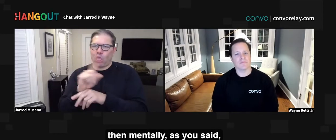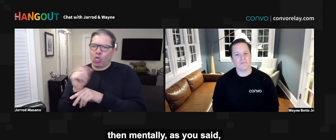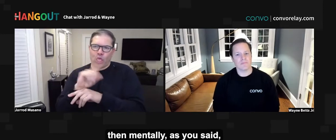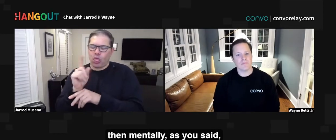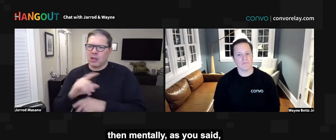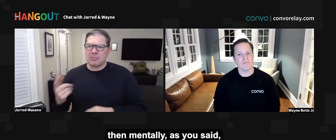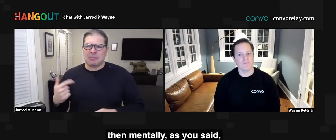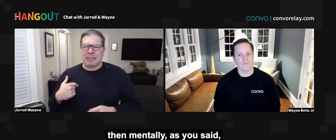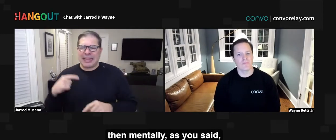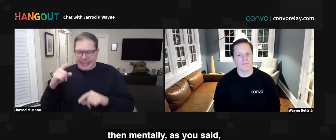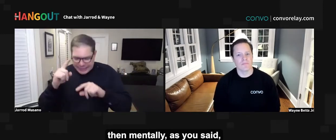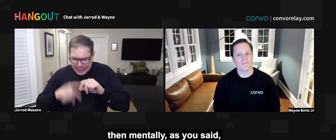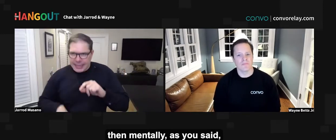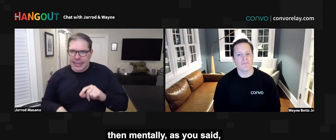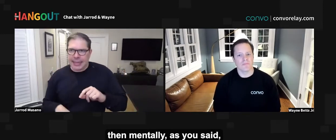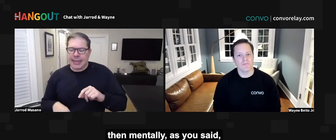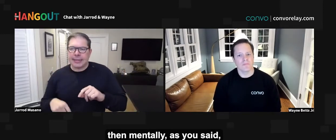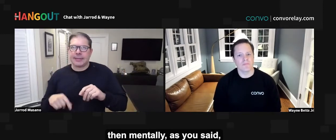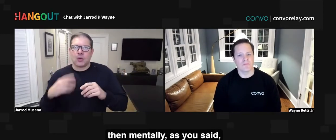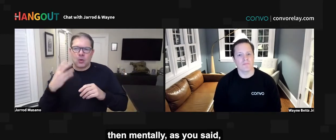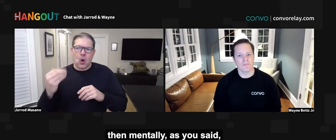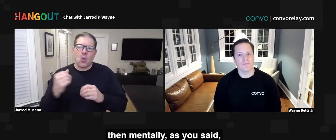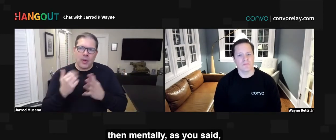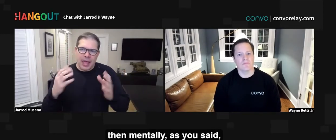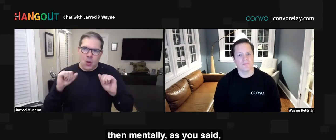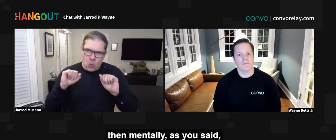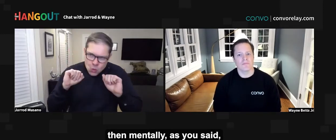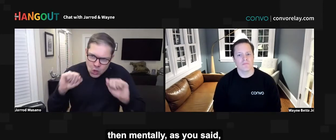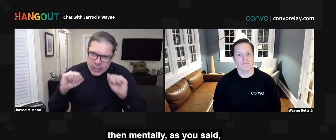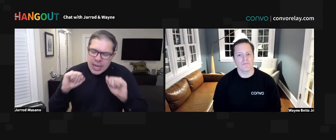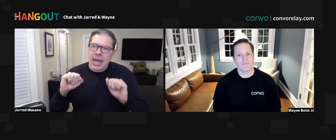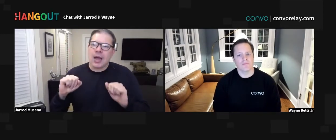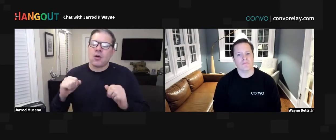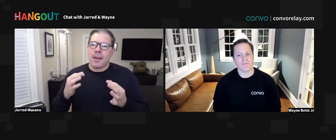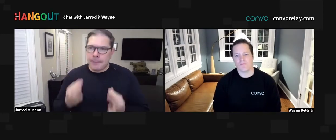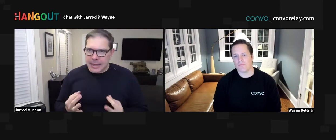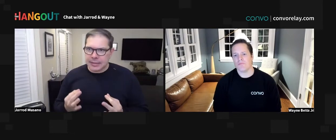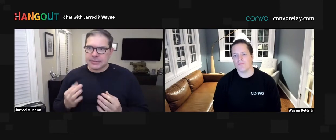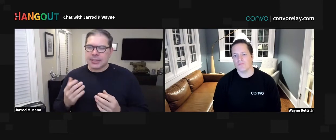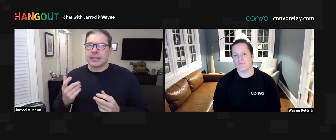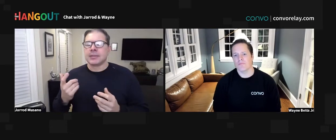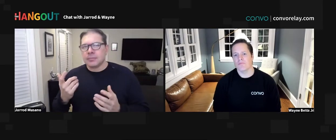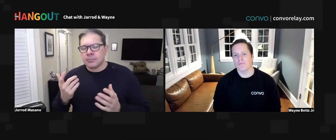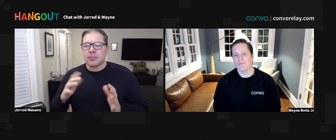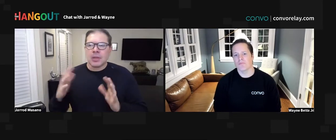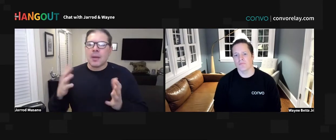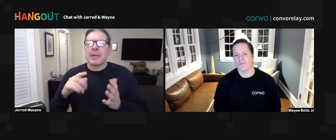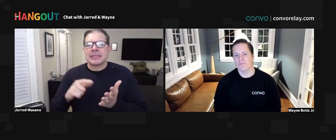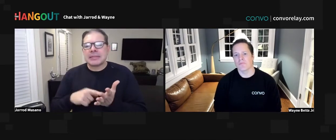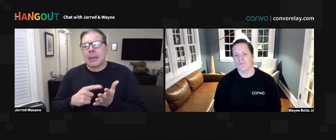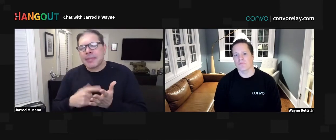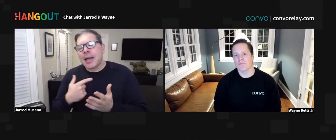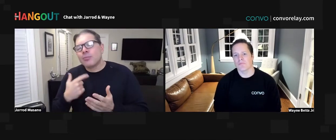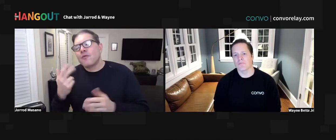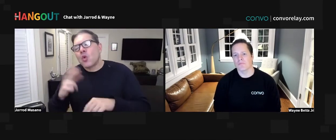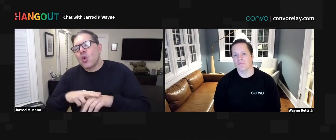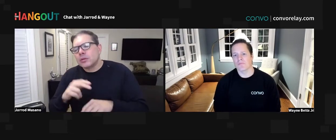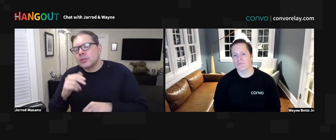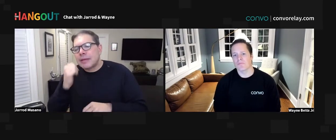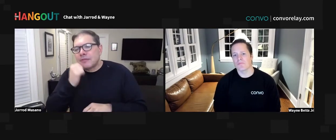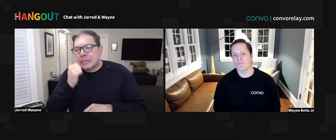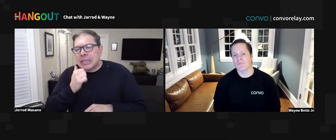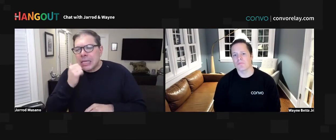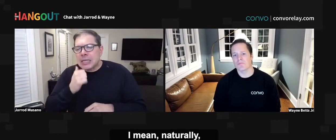mentally, as you said, it's like a toppling top. I've got to work out, I've got to